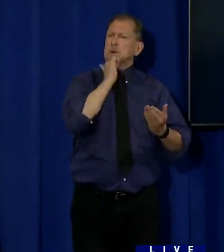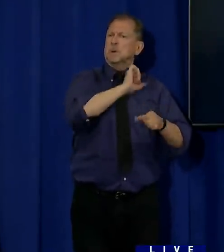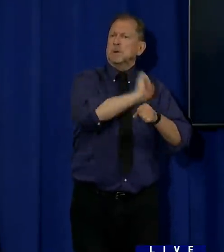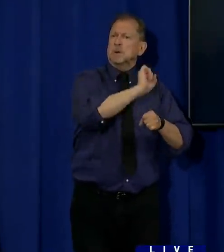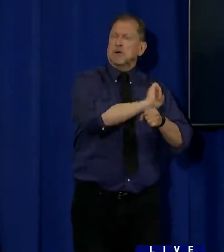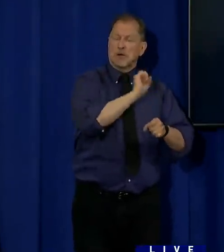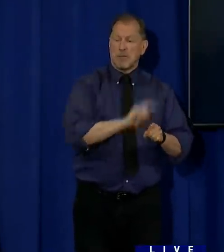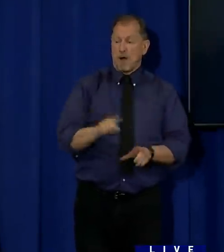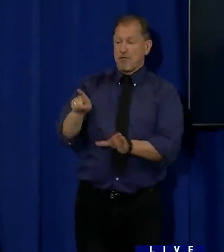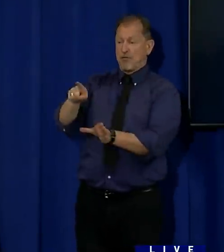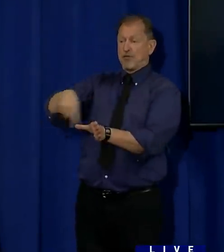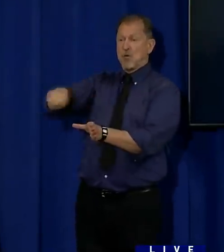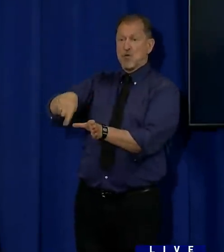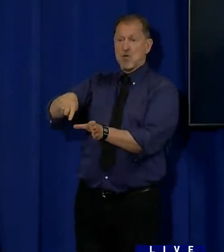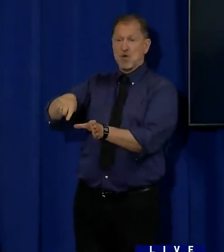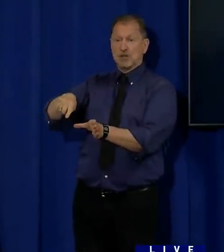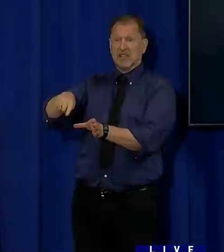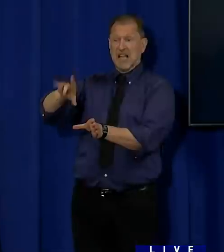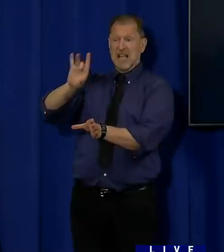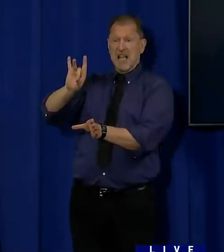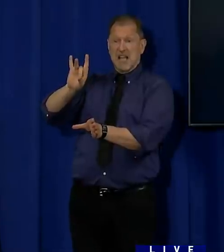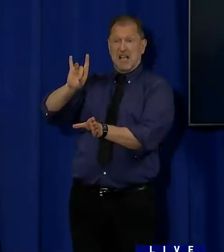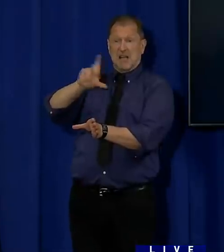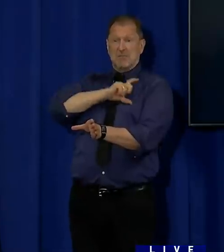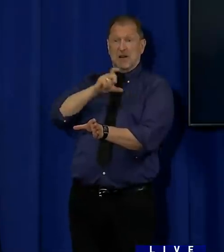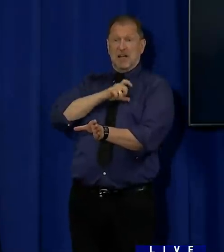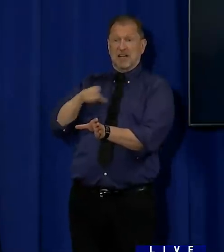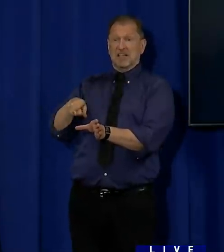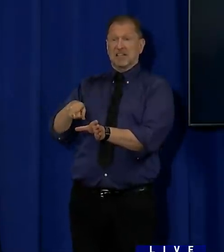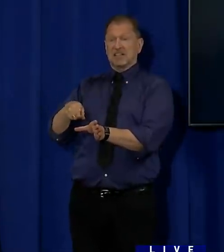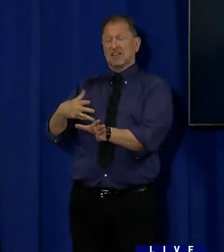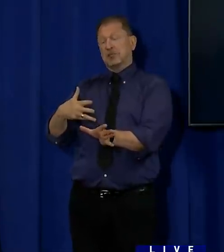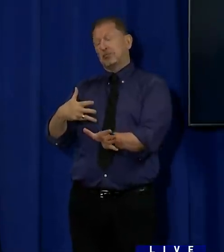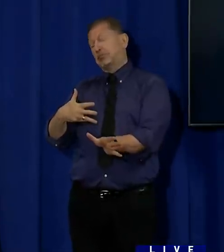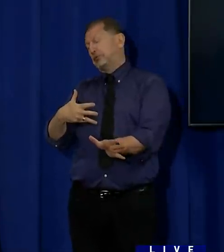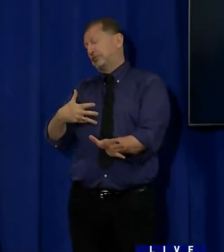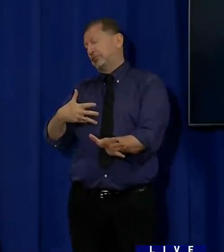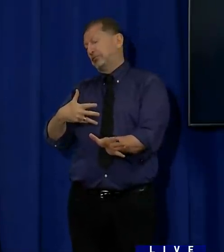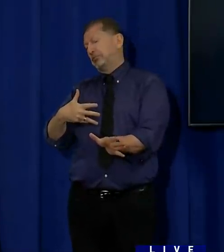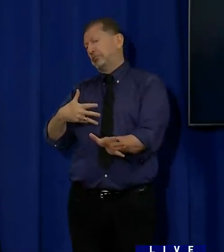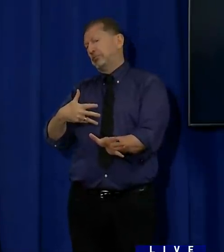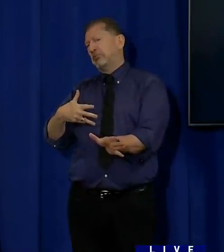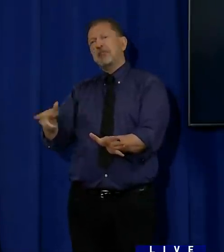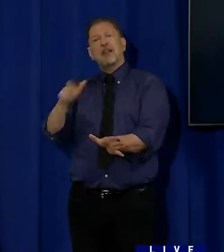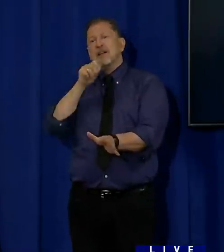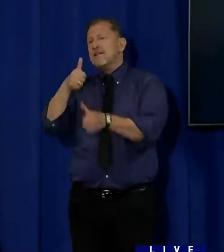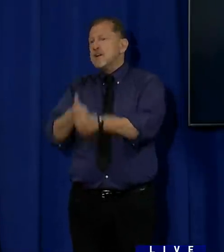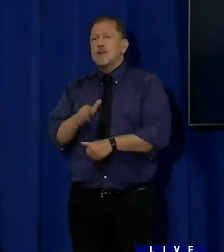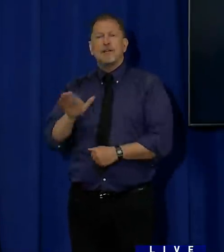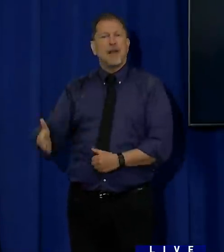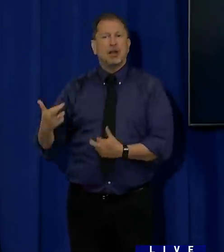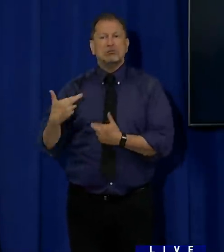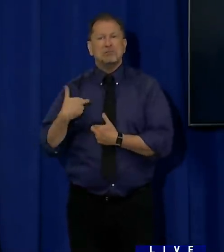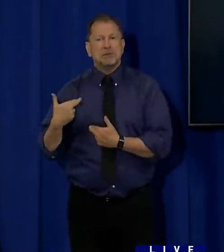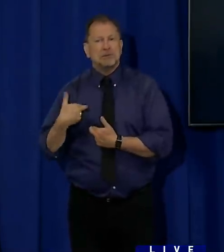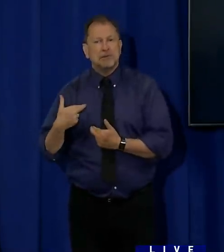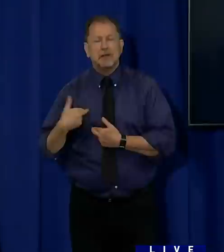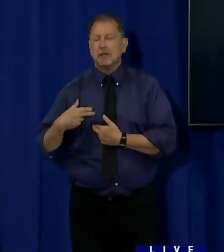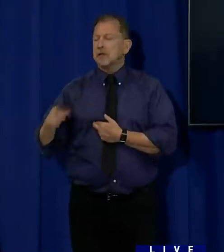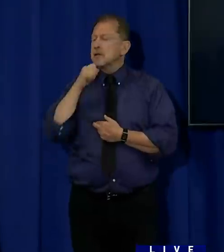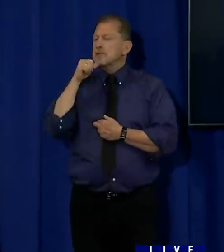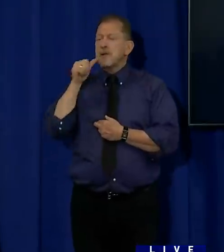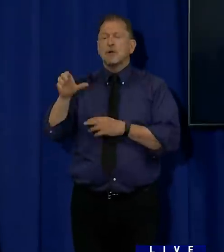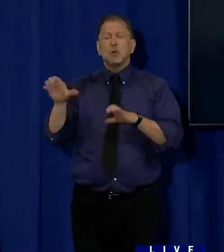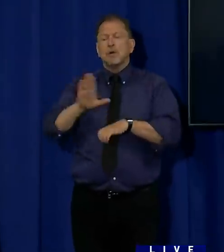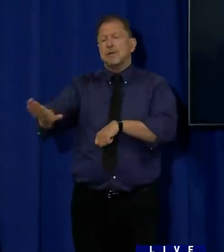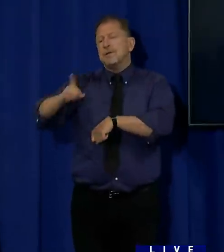these individuals did indeed abandon their responsibilities and their obligation and their